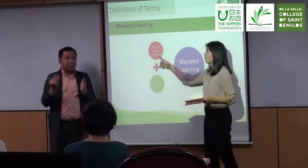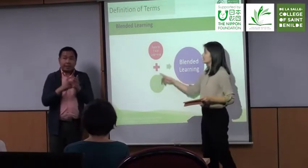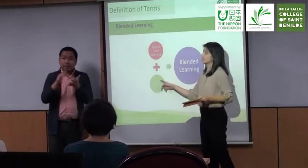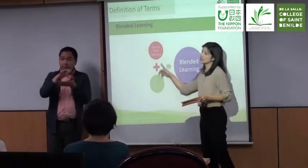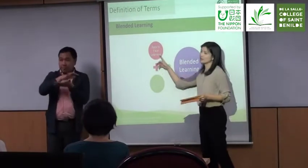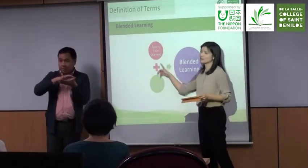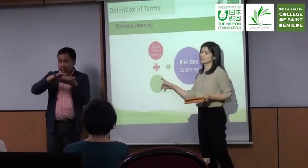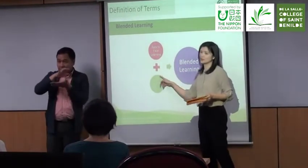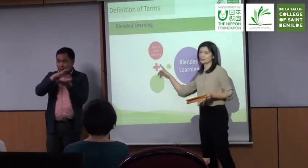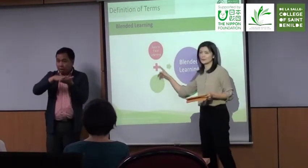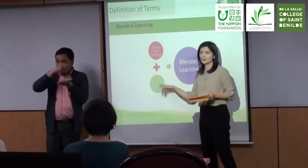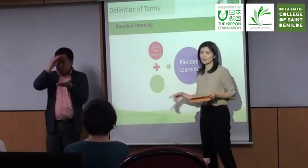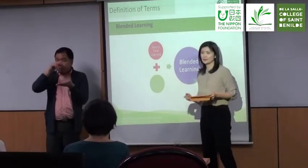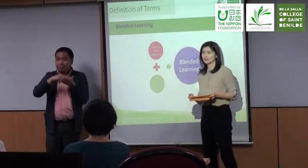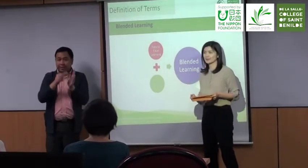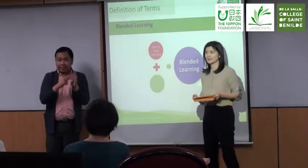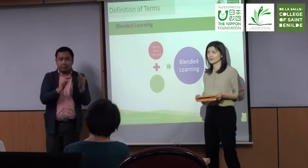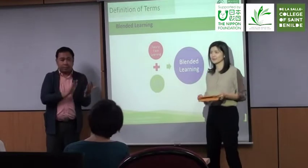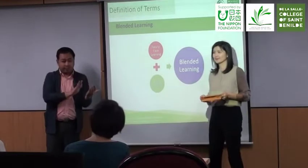is a combination of the two.